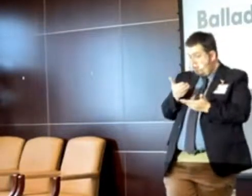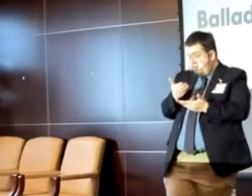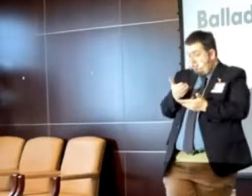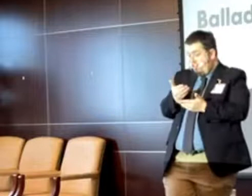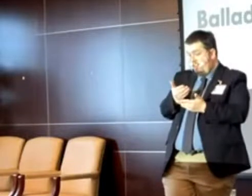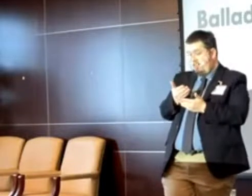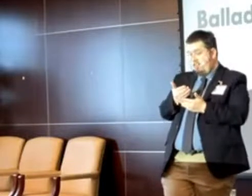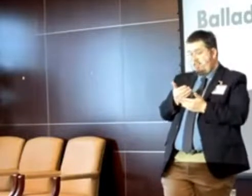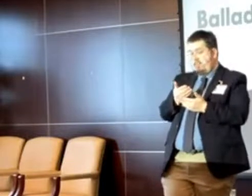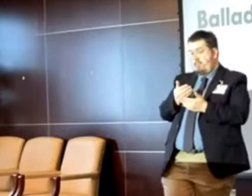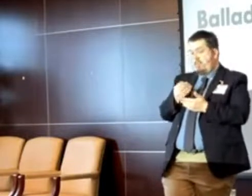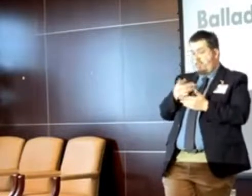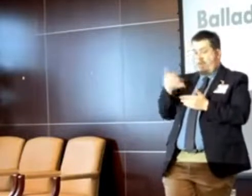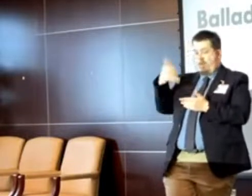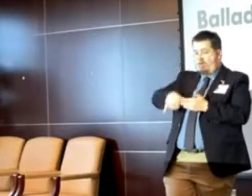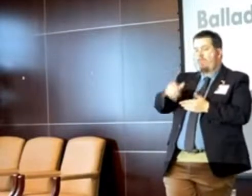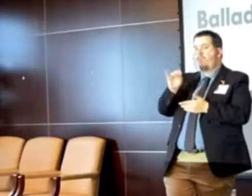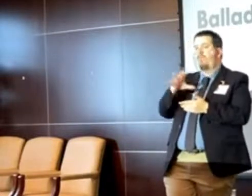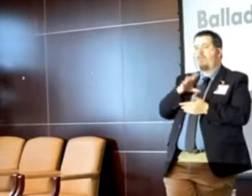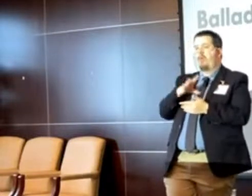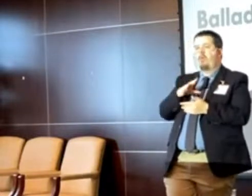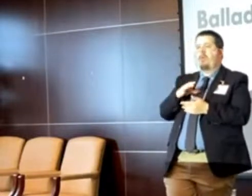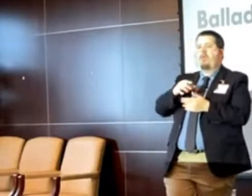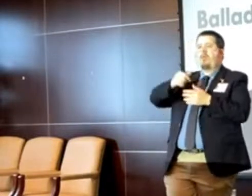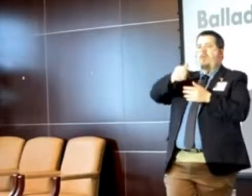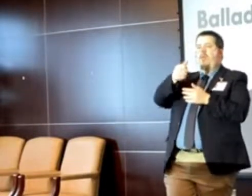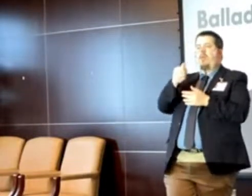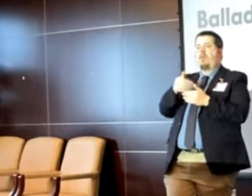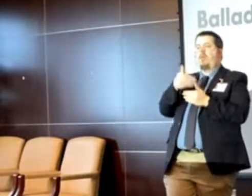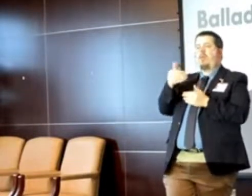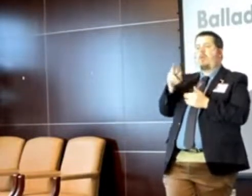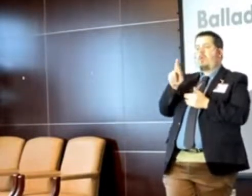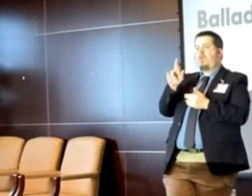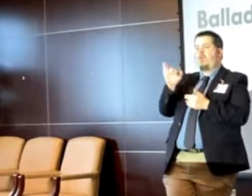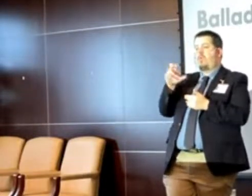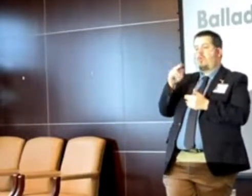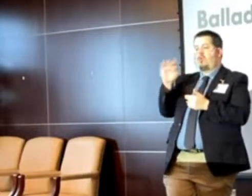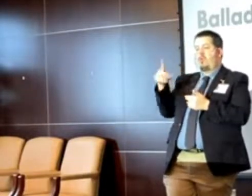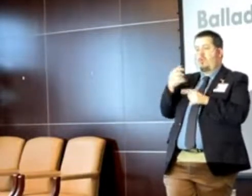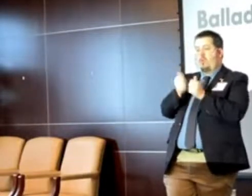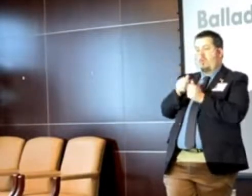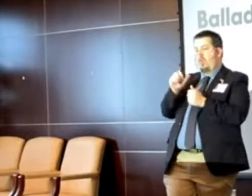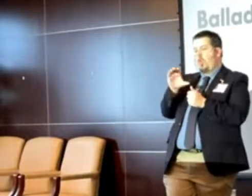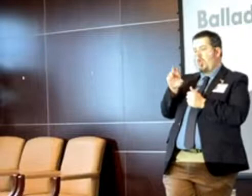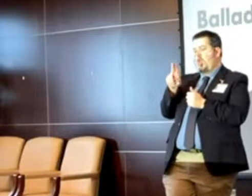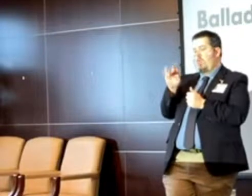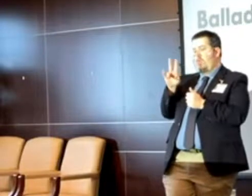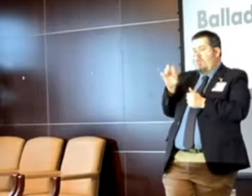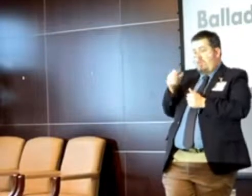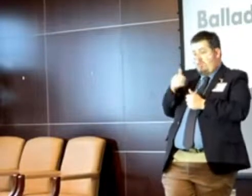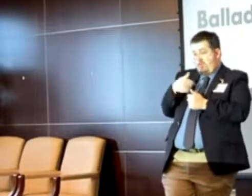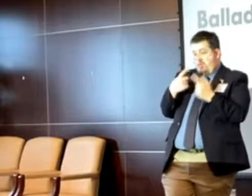I know a couple of people hung up. She might have been one of them. All right, we'll move on to Richard with Cumulus. Richard, do you have any questions?